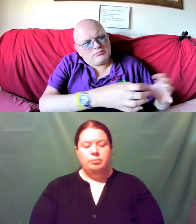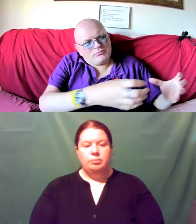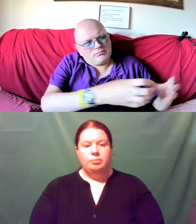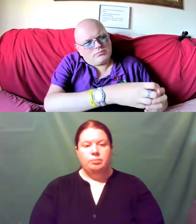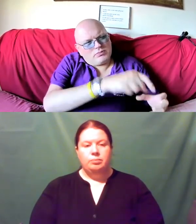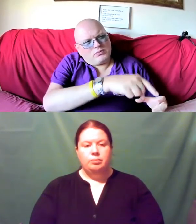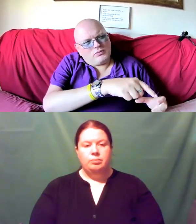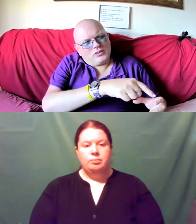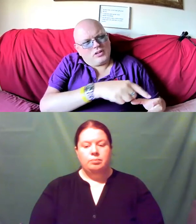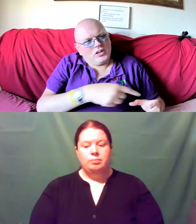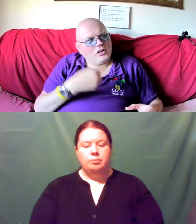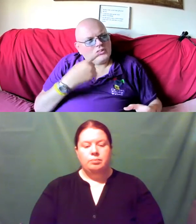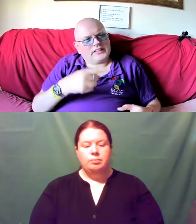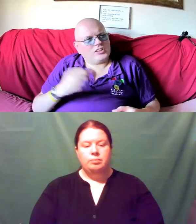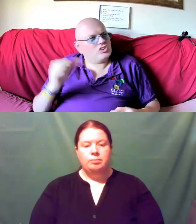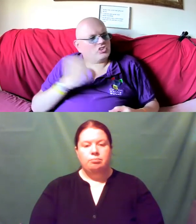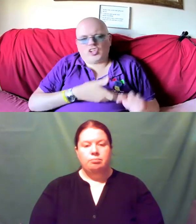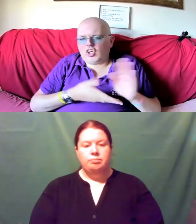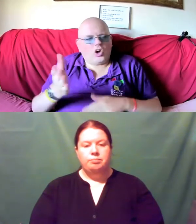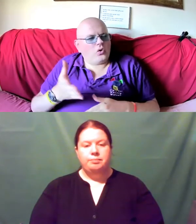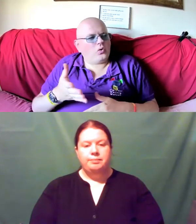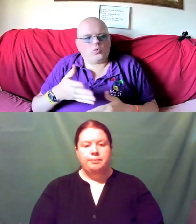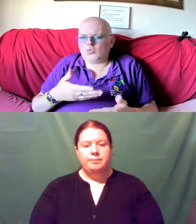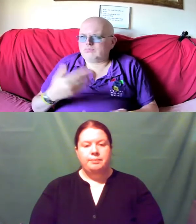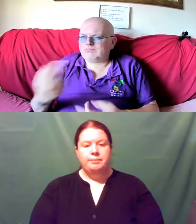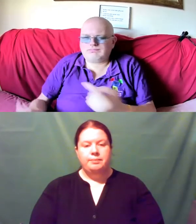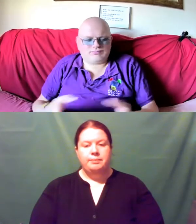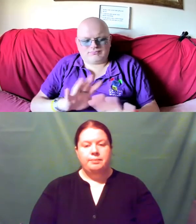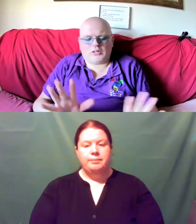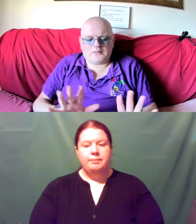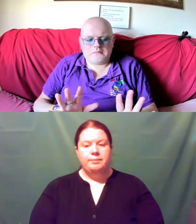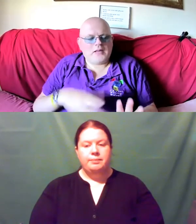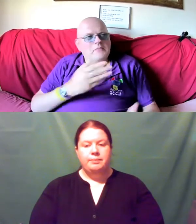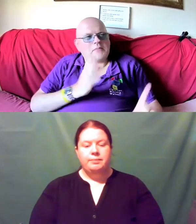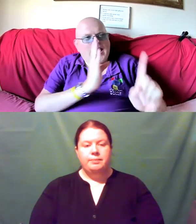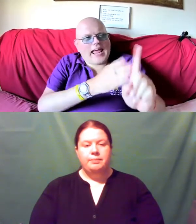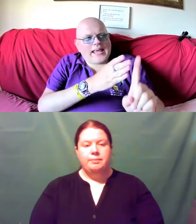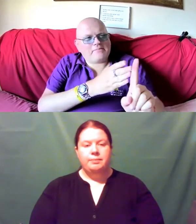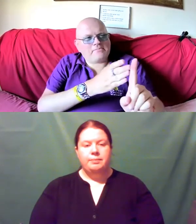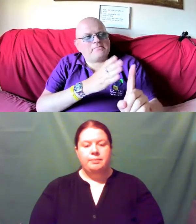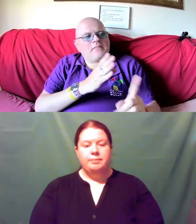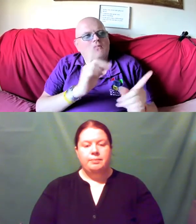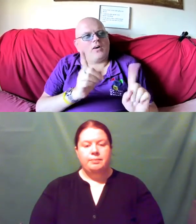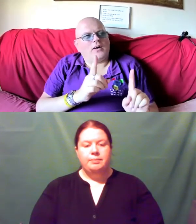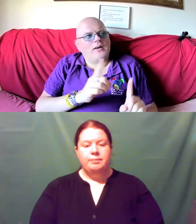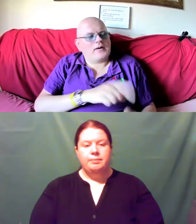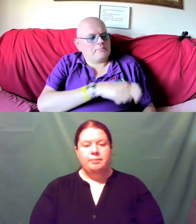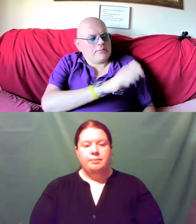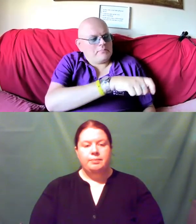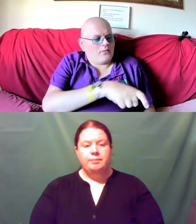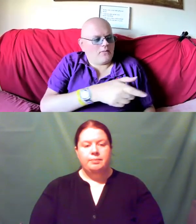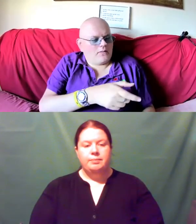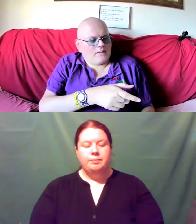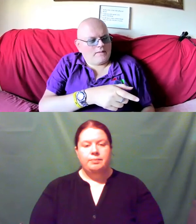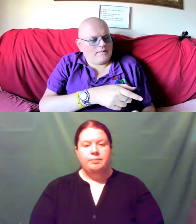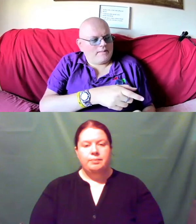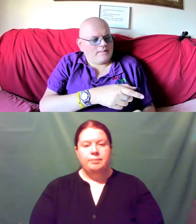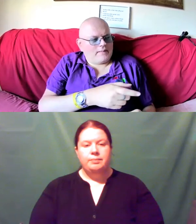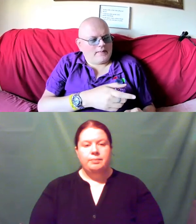go anywhere, but it's our goal that people would feel enabled to bring their whole